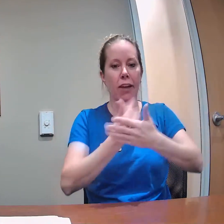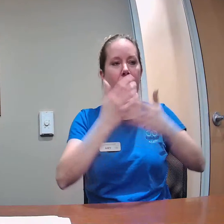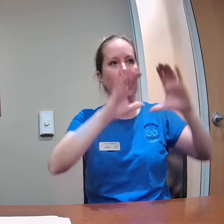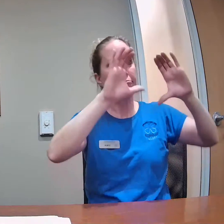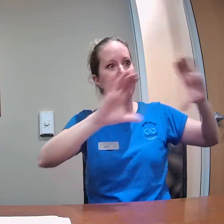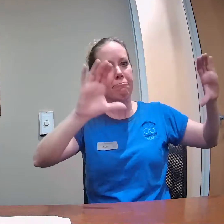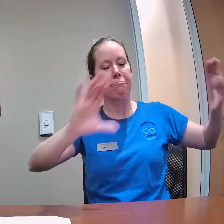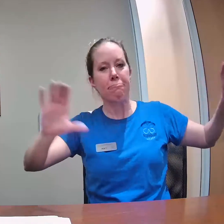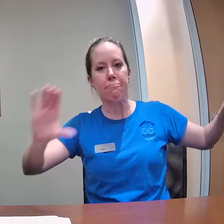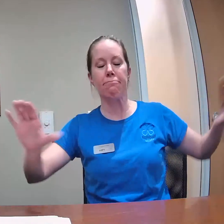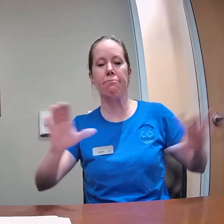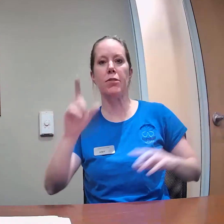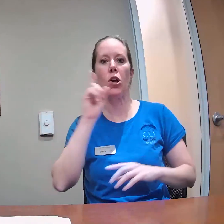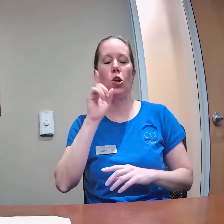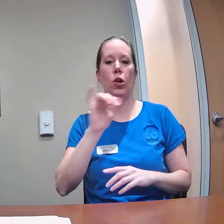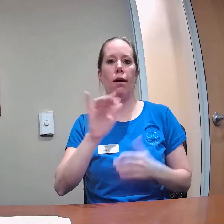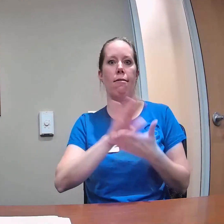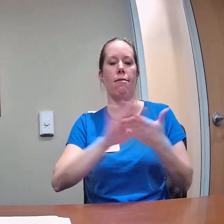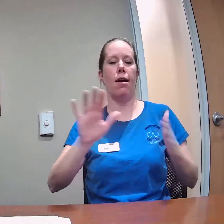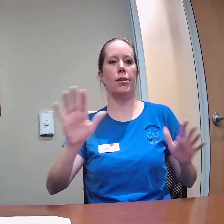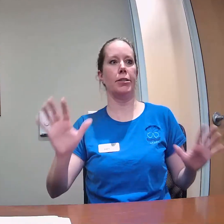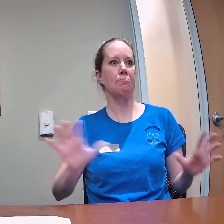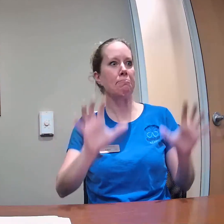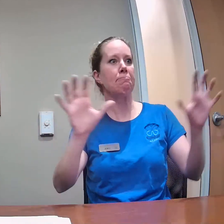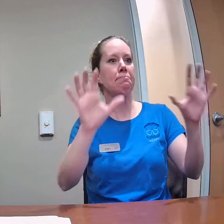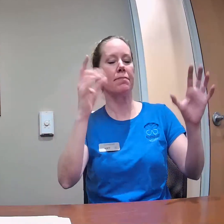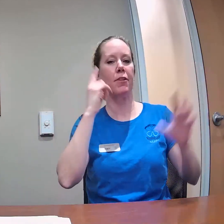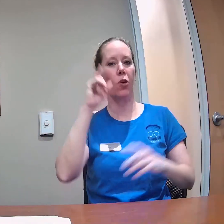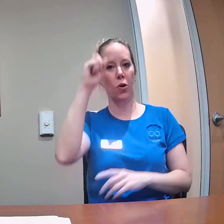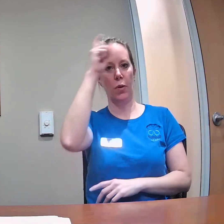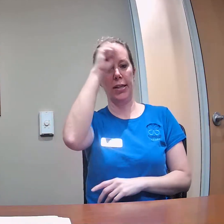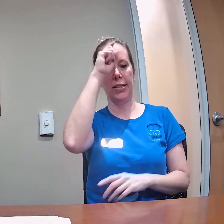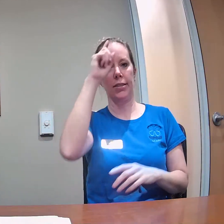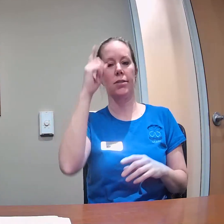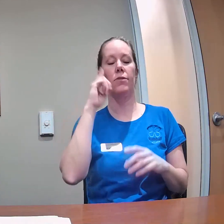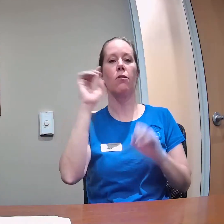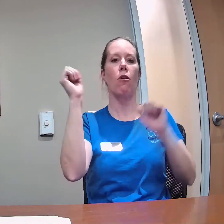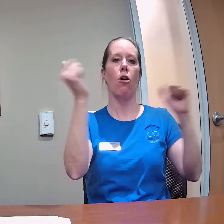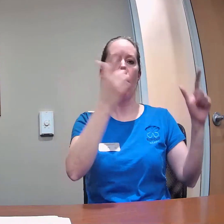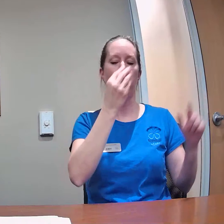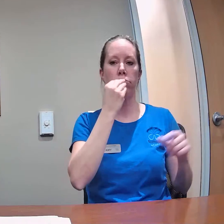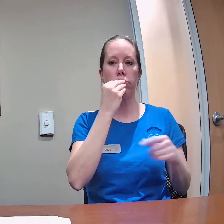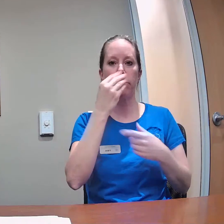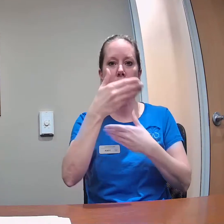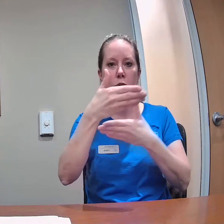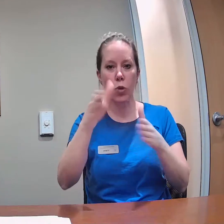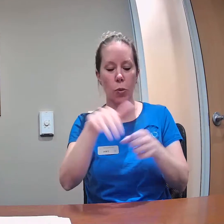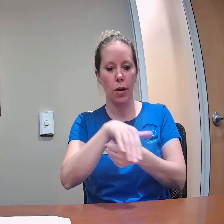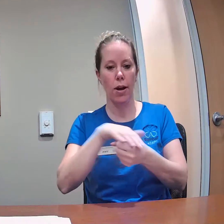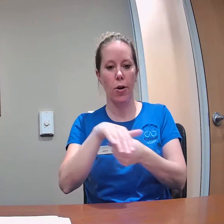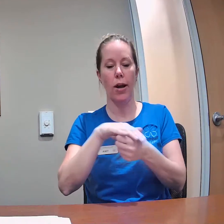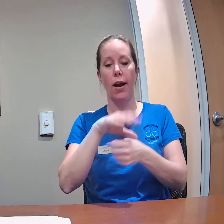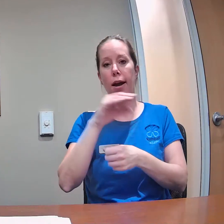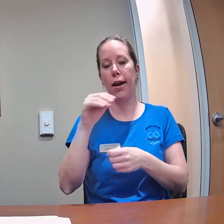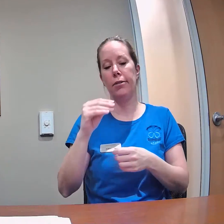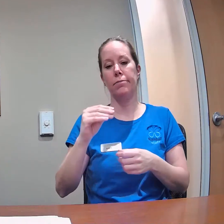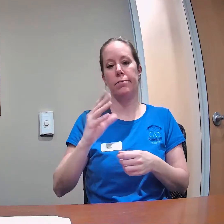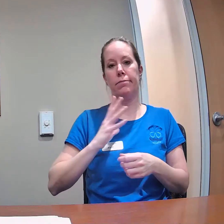at least it's going to look very festive for the residents in the dining rooms and in the lounge areas.